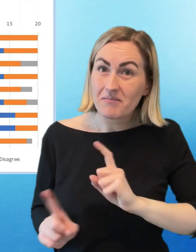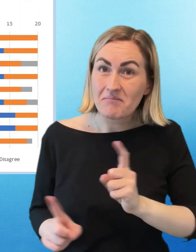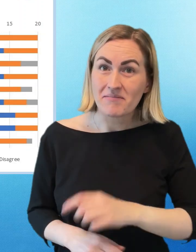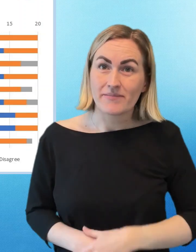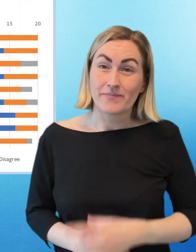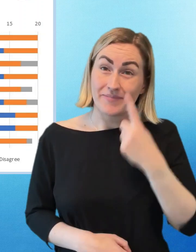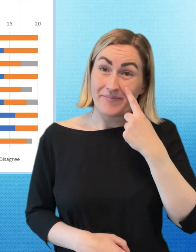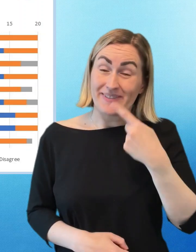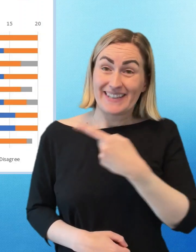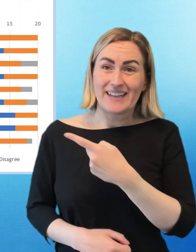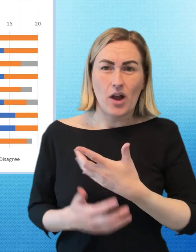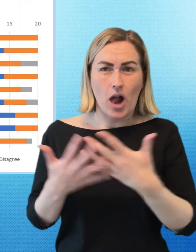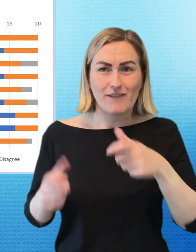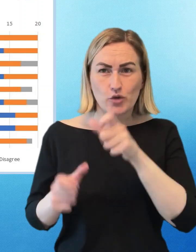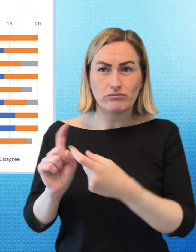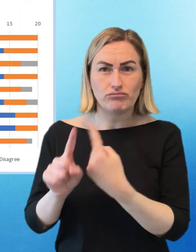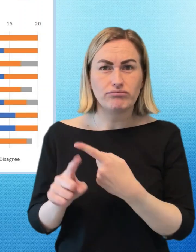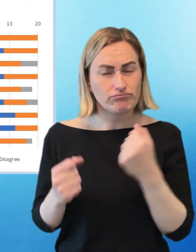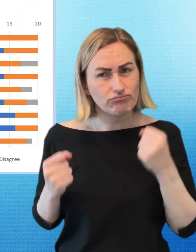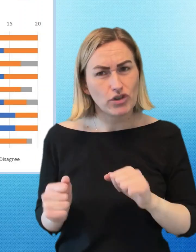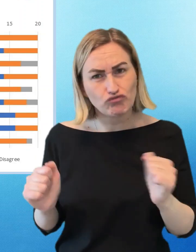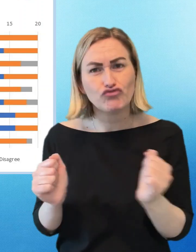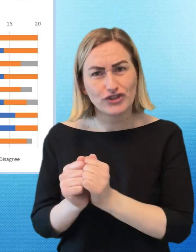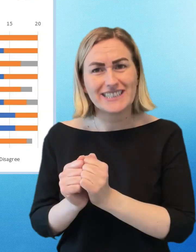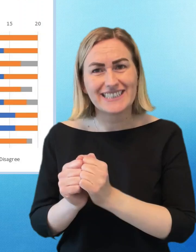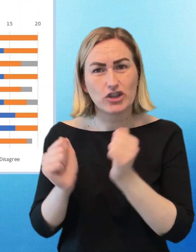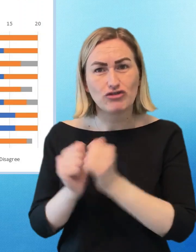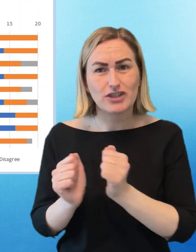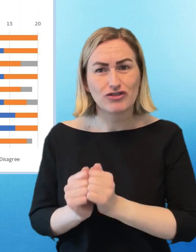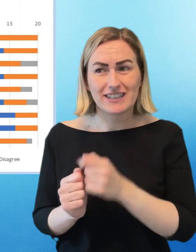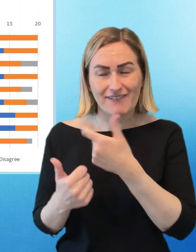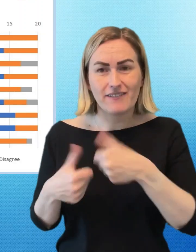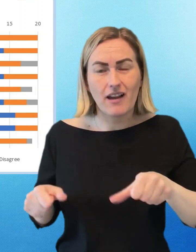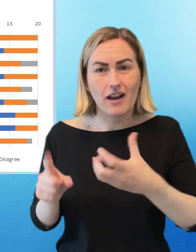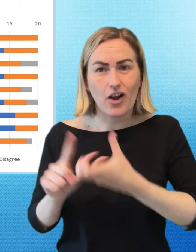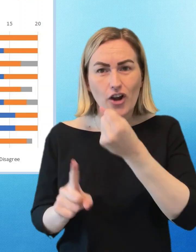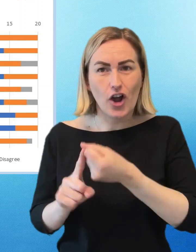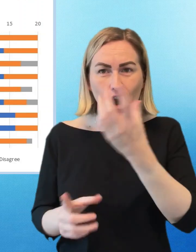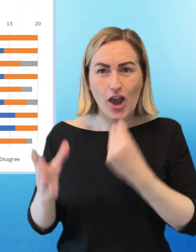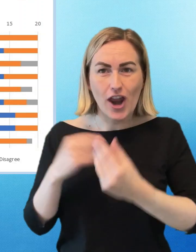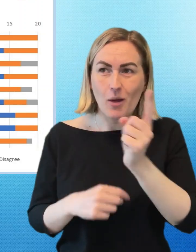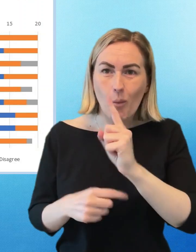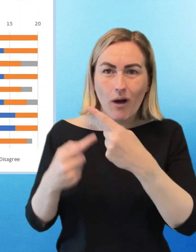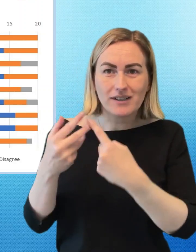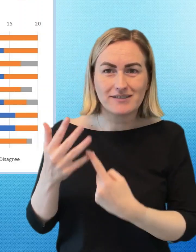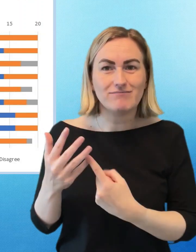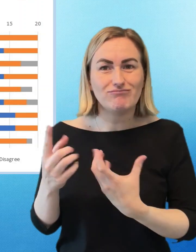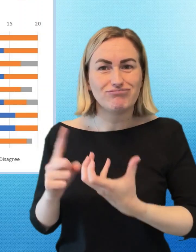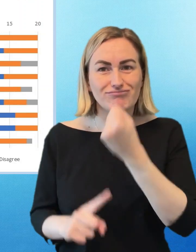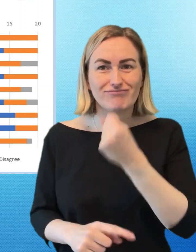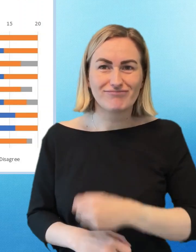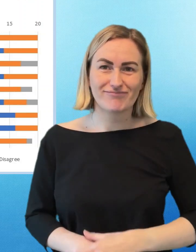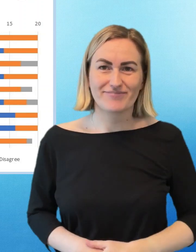can see here is that for the most part, students strongly agree that they had met all of the learning